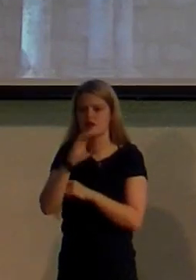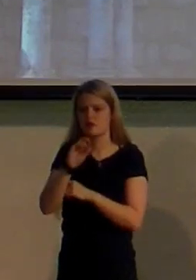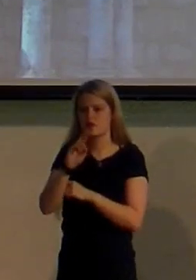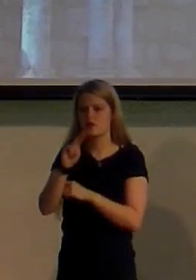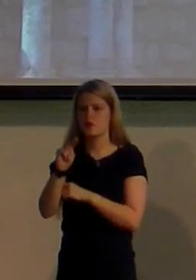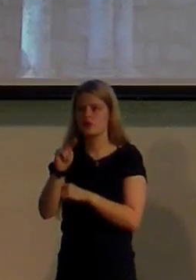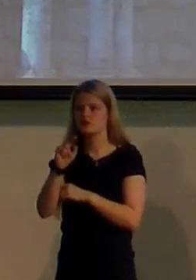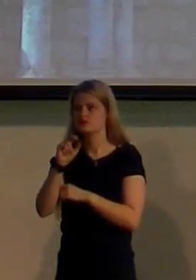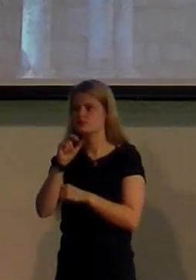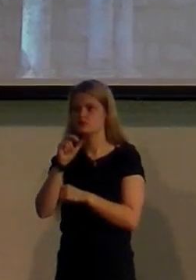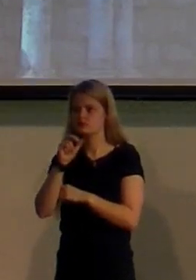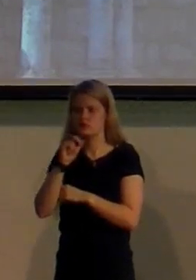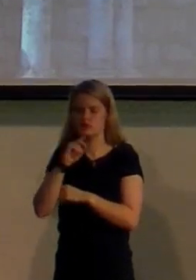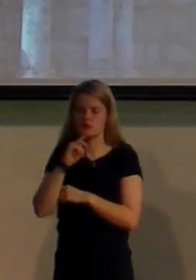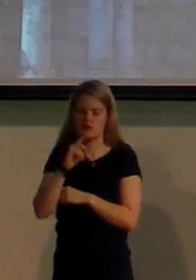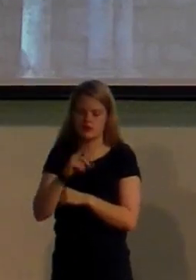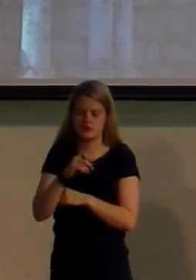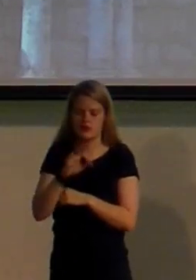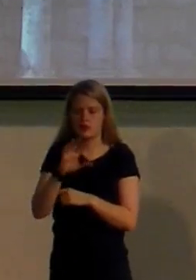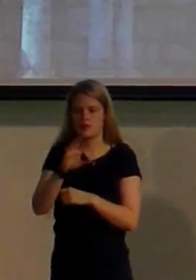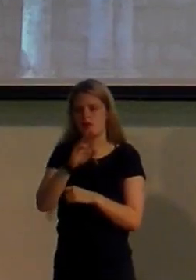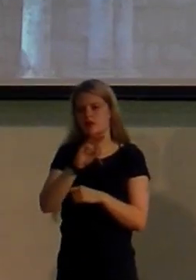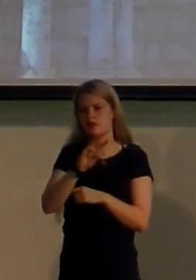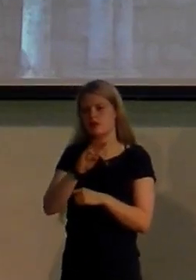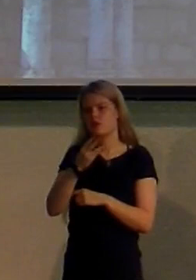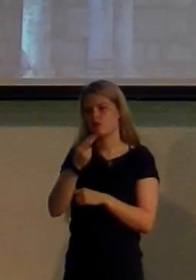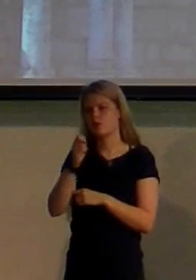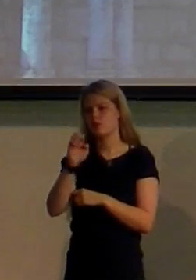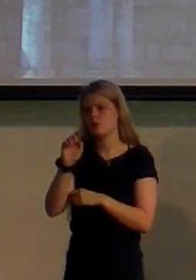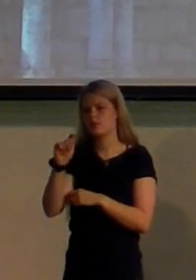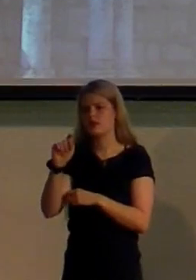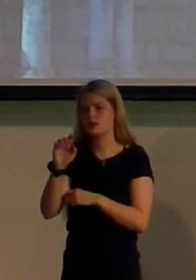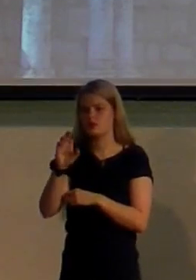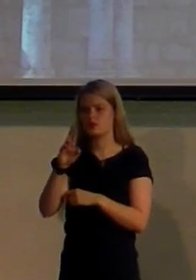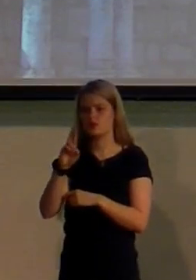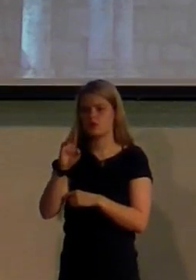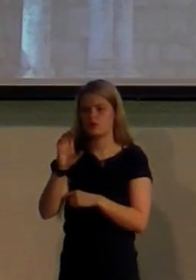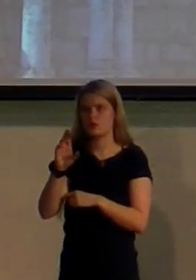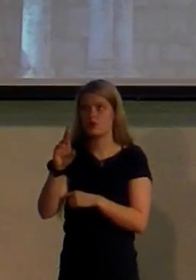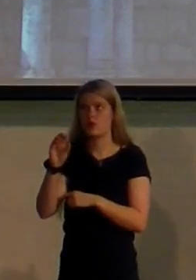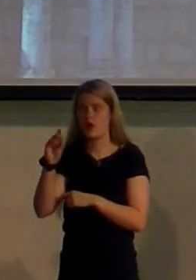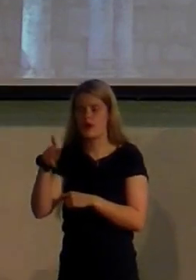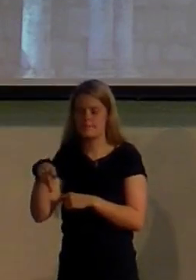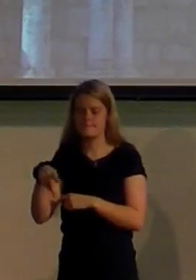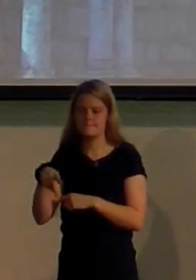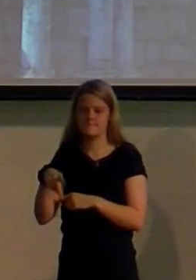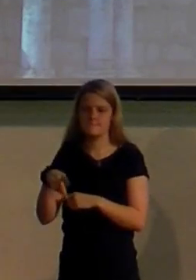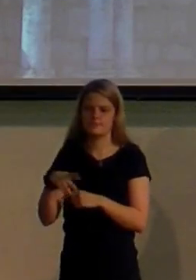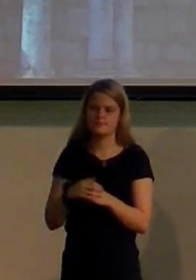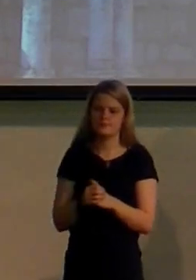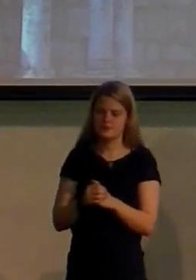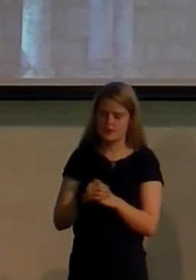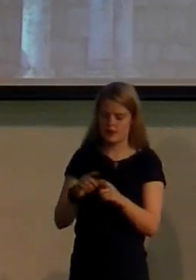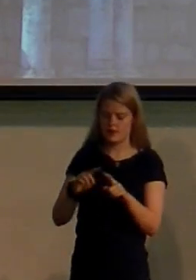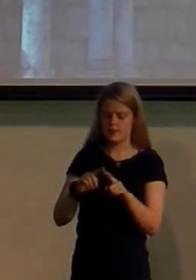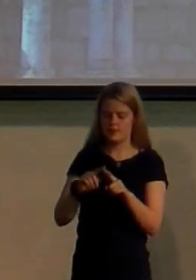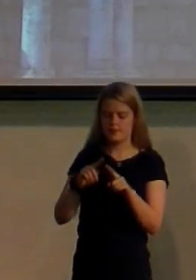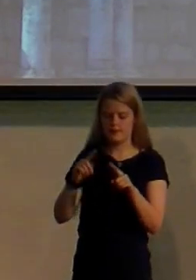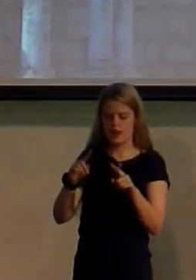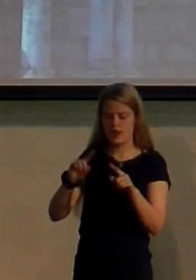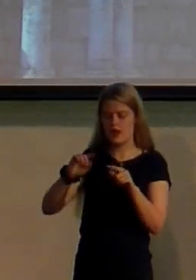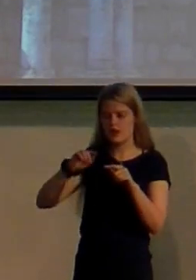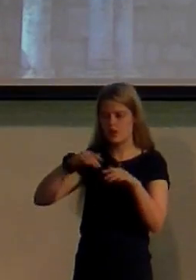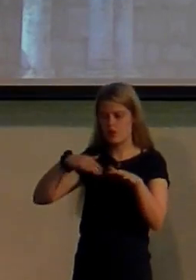crop being described, which is quite lawful for a person to do, even in another man's field, according